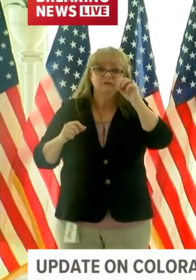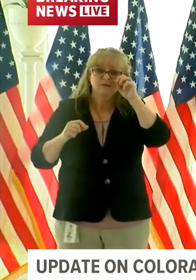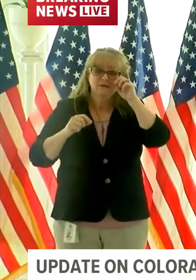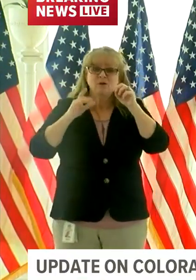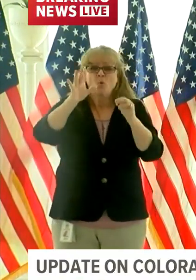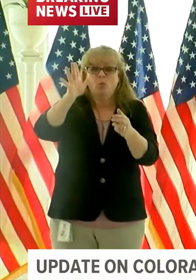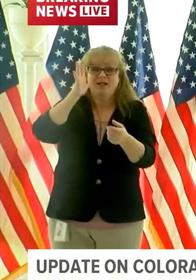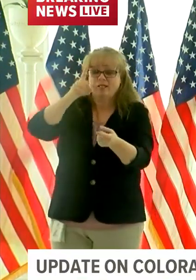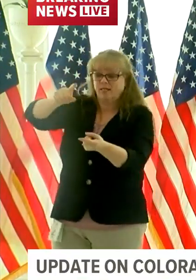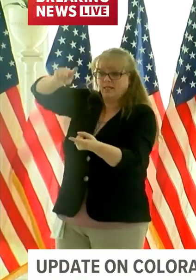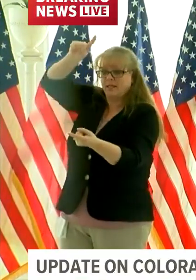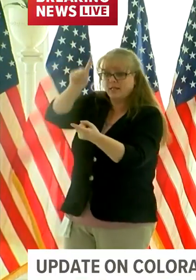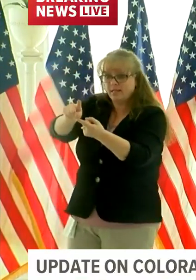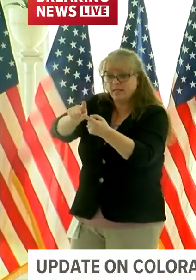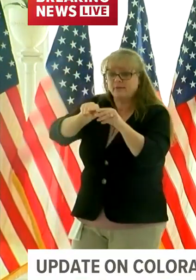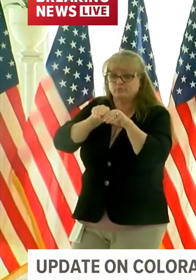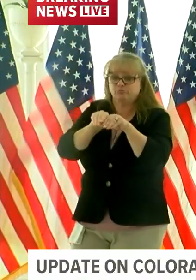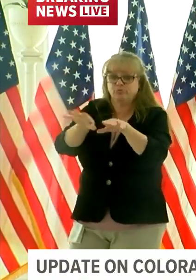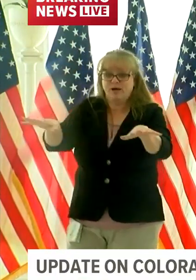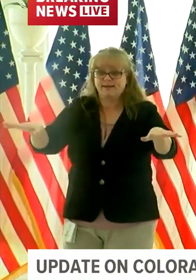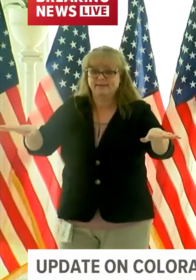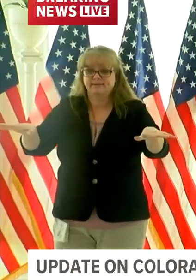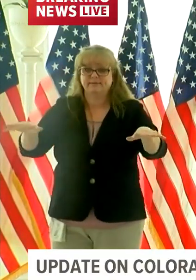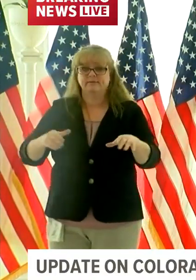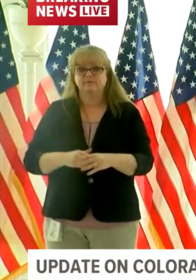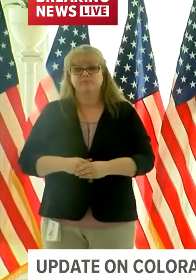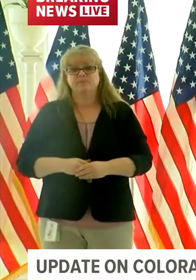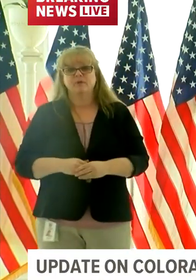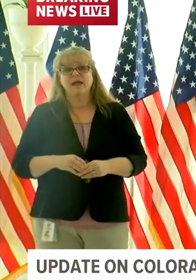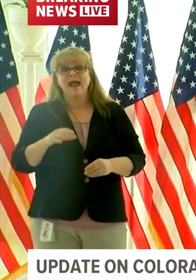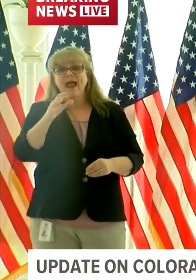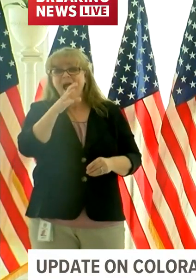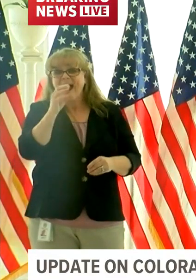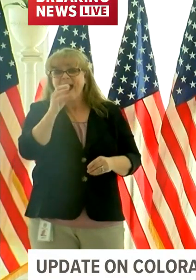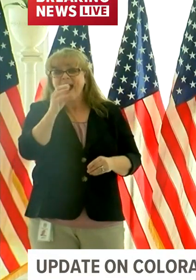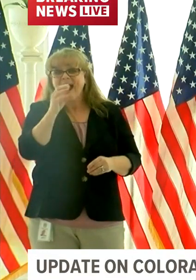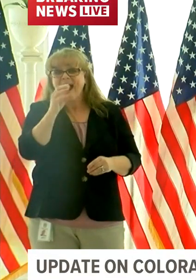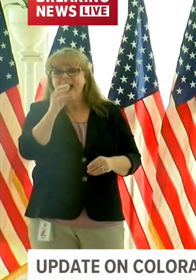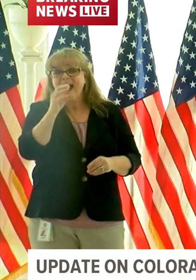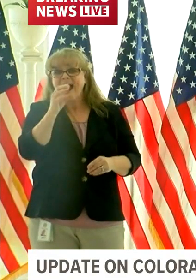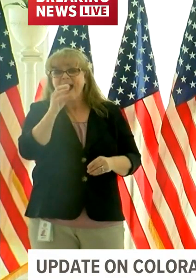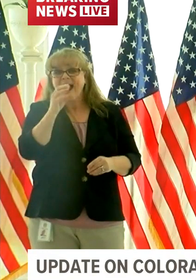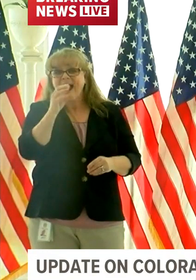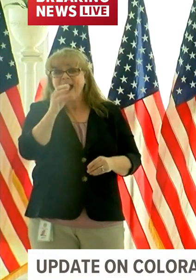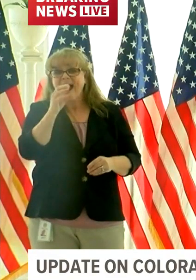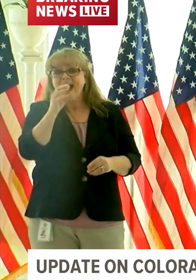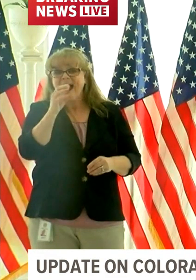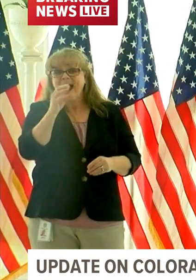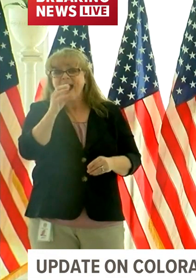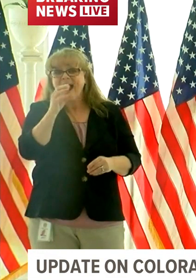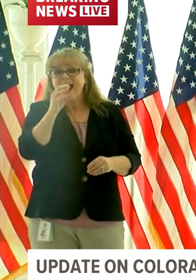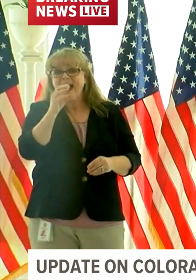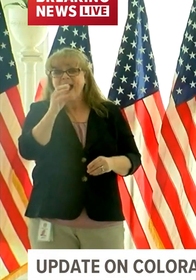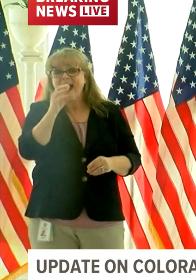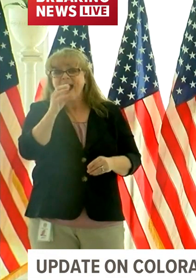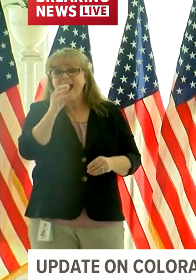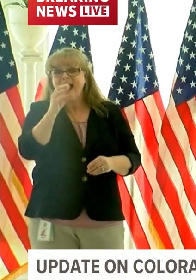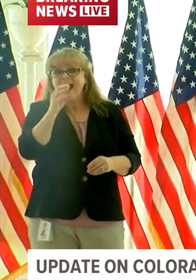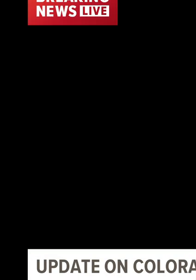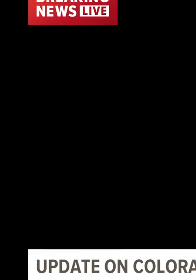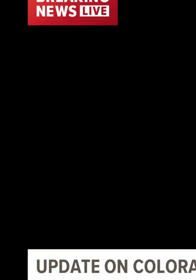virus. They likely filter potential contagions and particulates, but even more importantly,